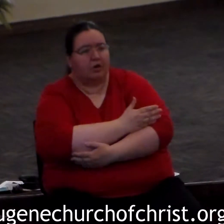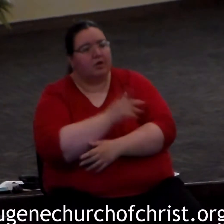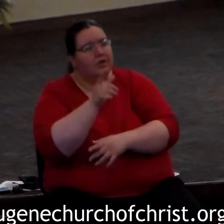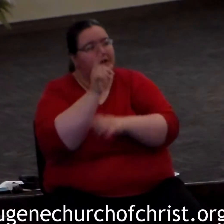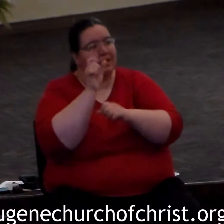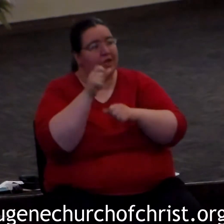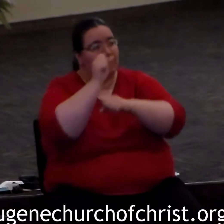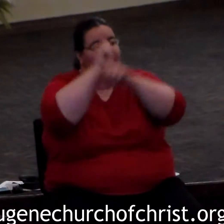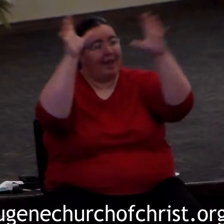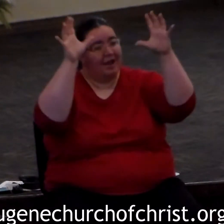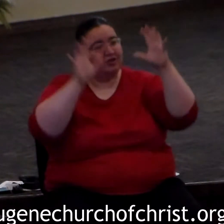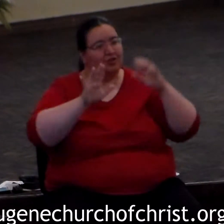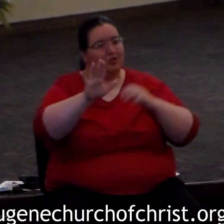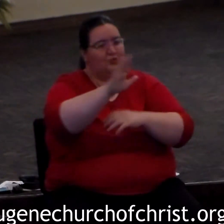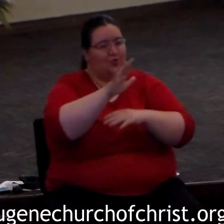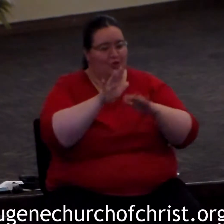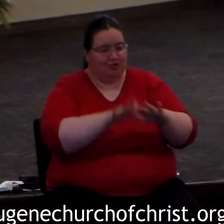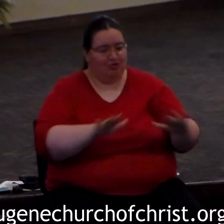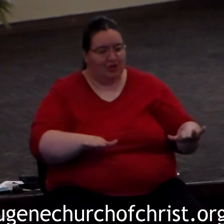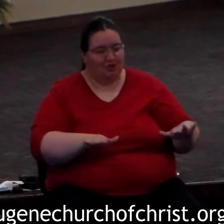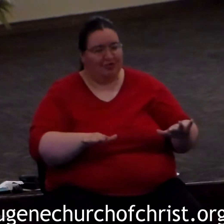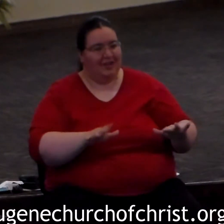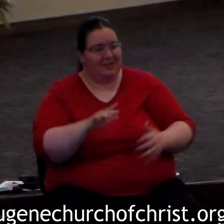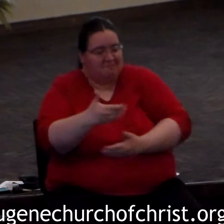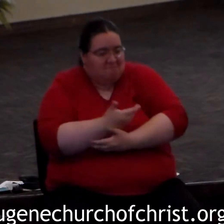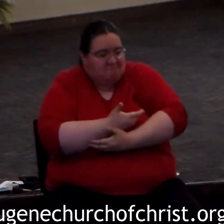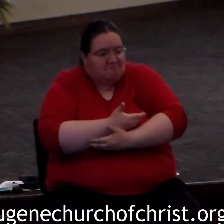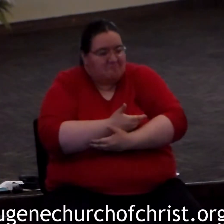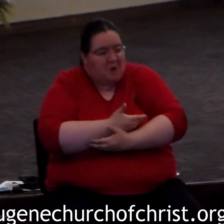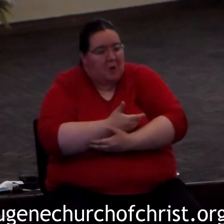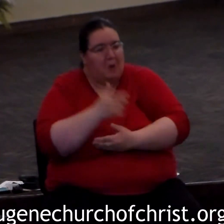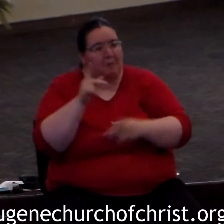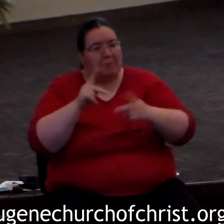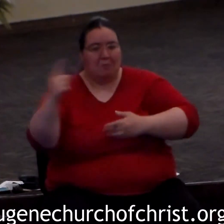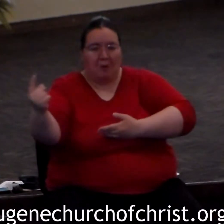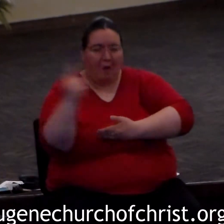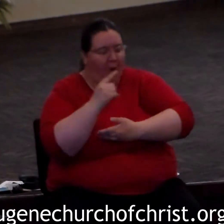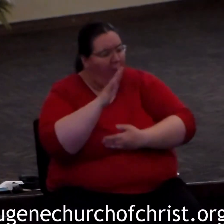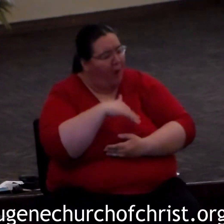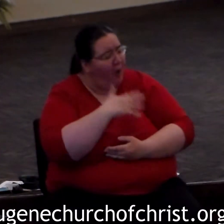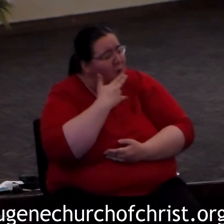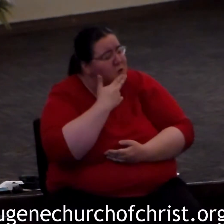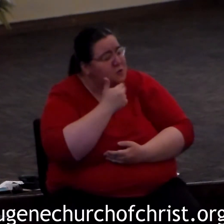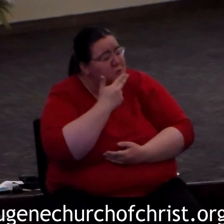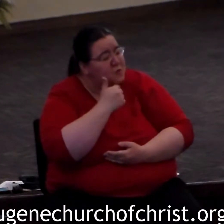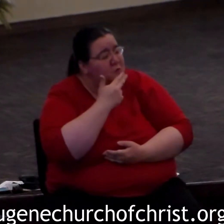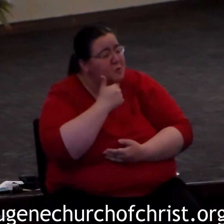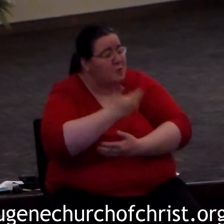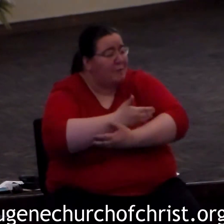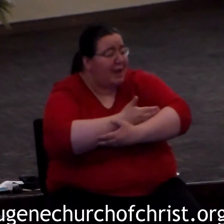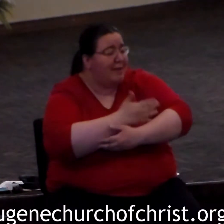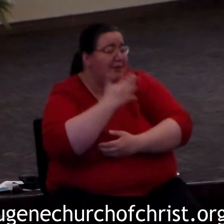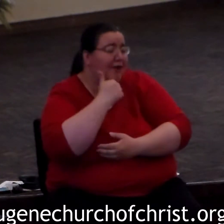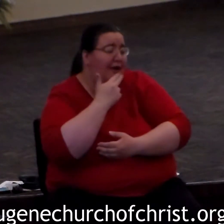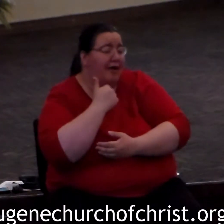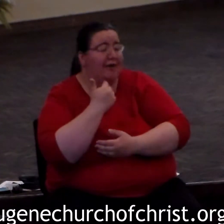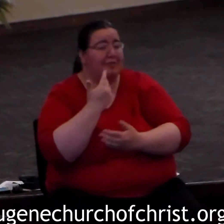were small and people would come up and see how cute they were. Saw one this morning. Just so cute, have those little babies around. If instead people